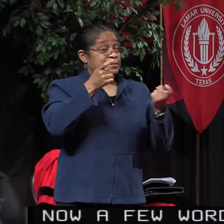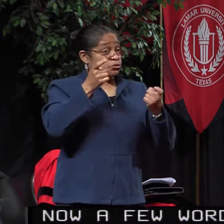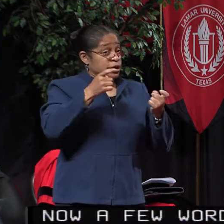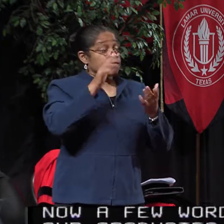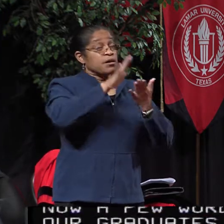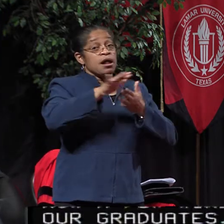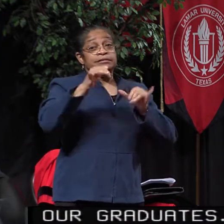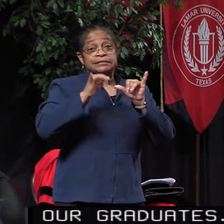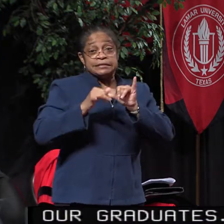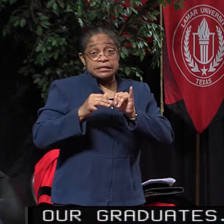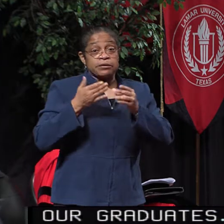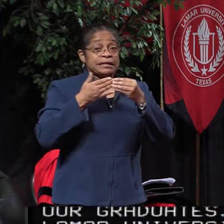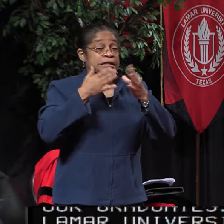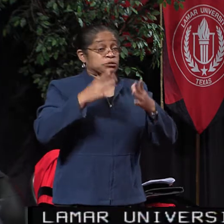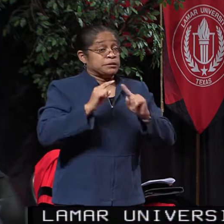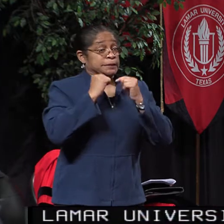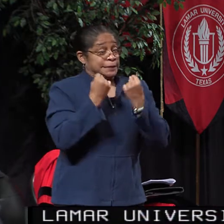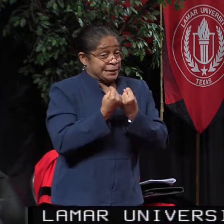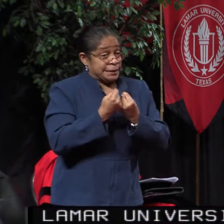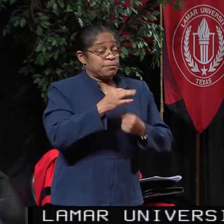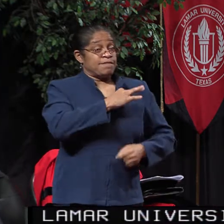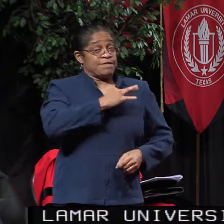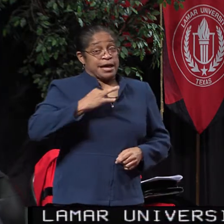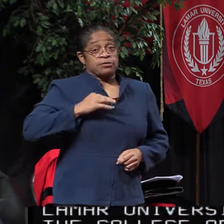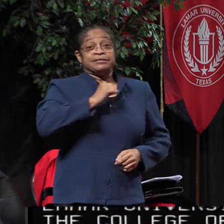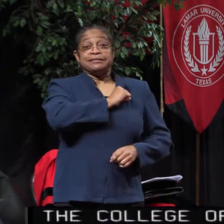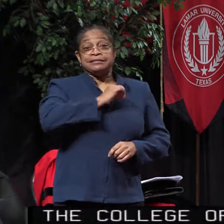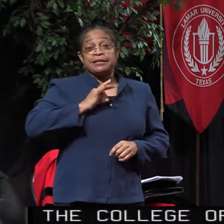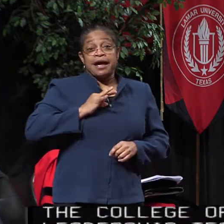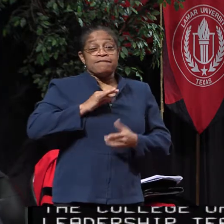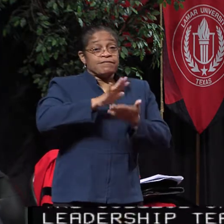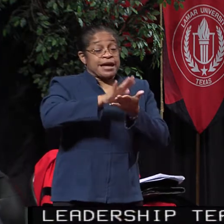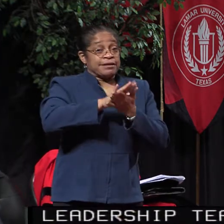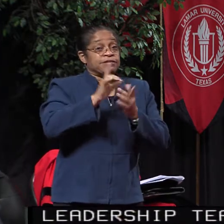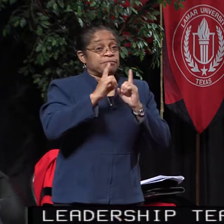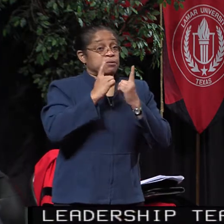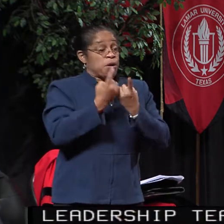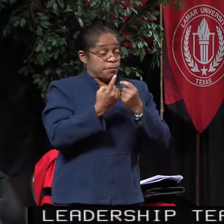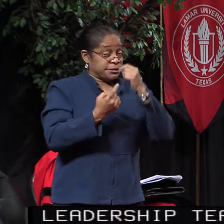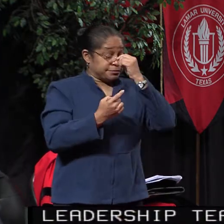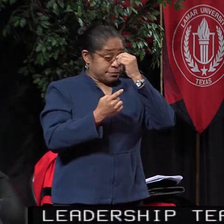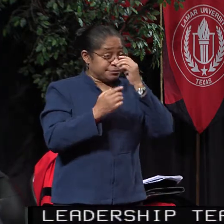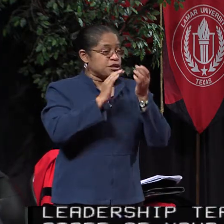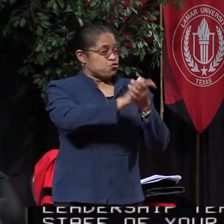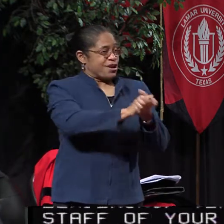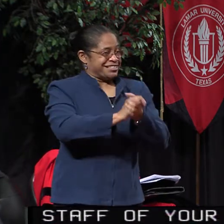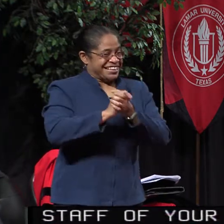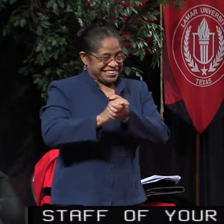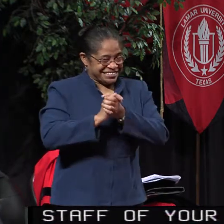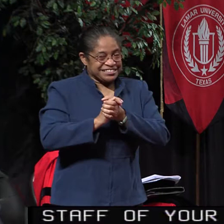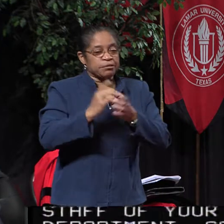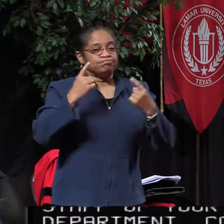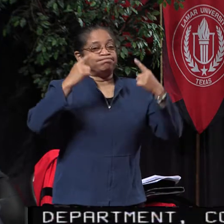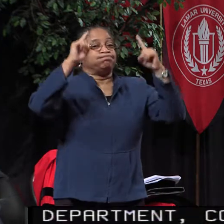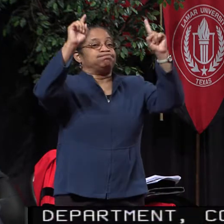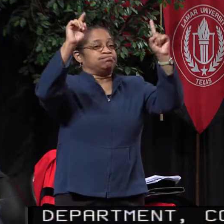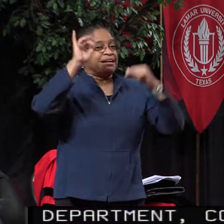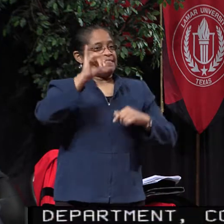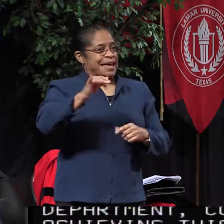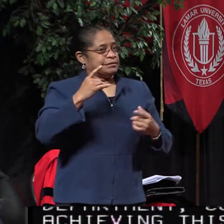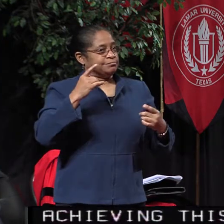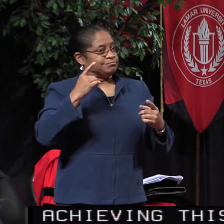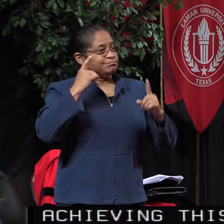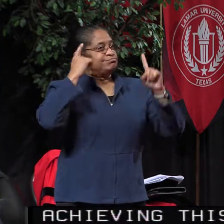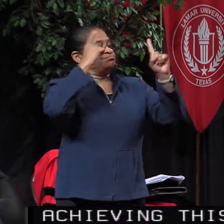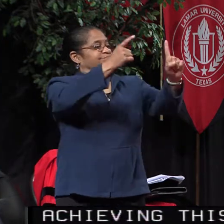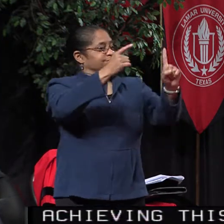College of Engineering leadership team, and faculty and staff of your academic department, congratulations on achieving this very significant